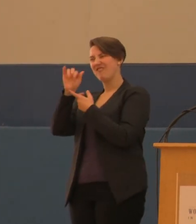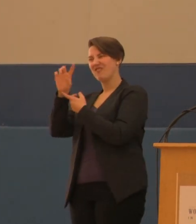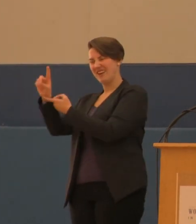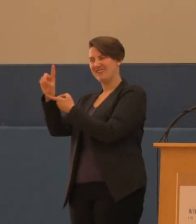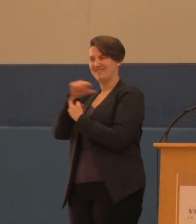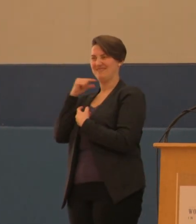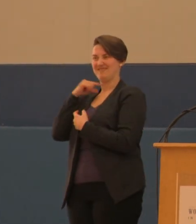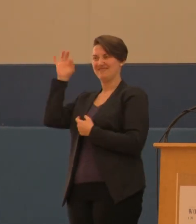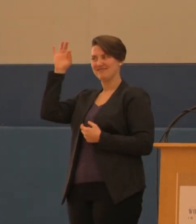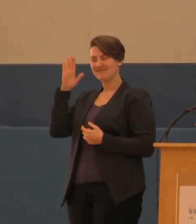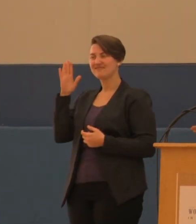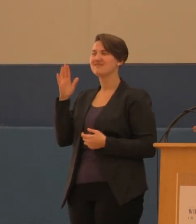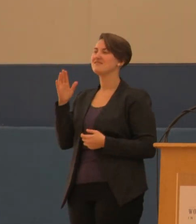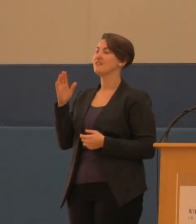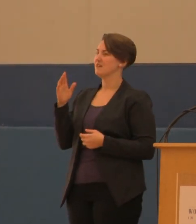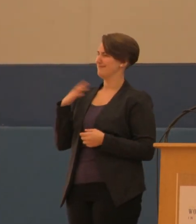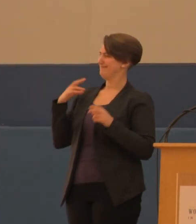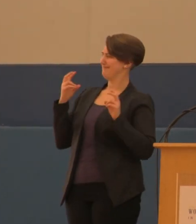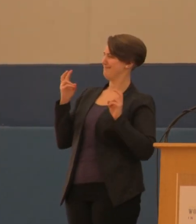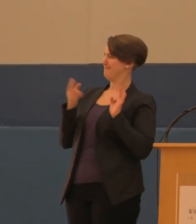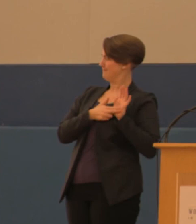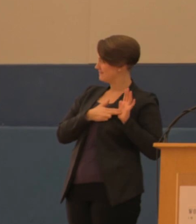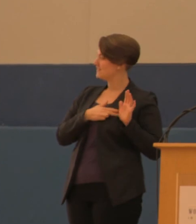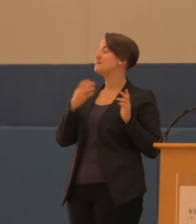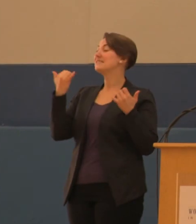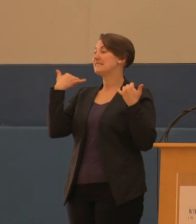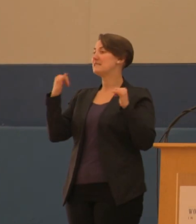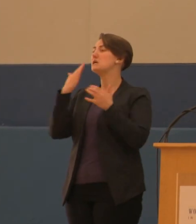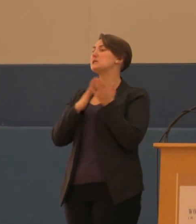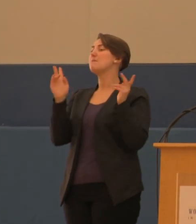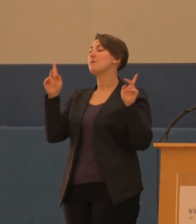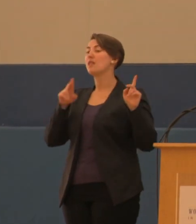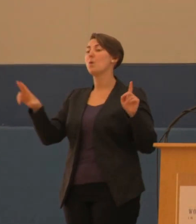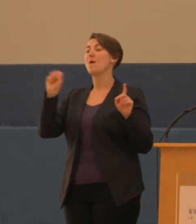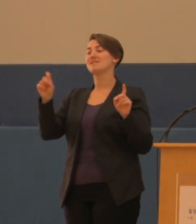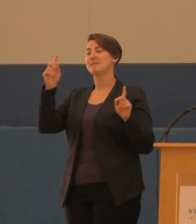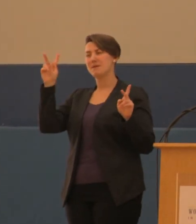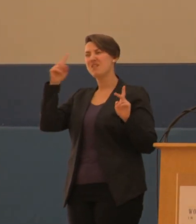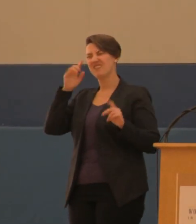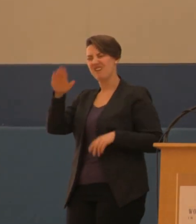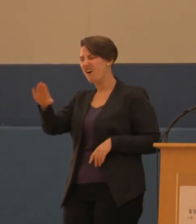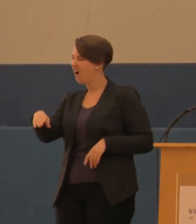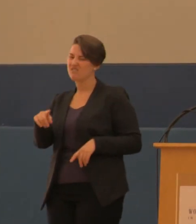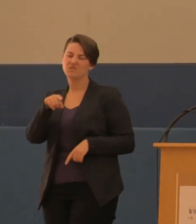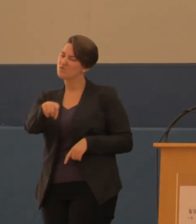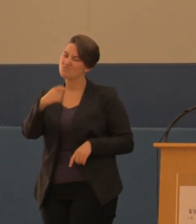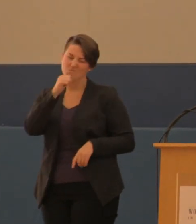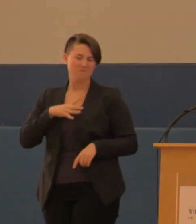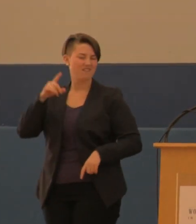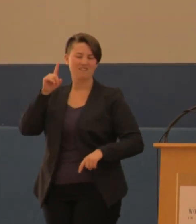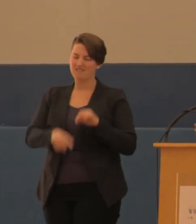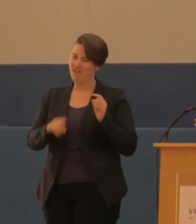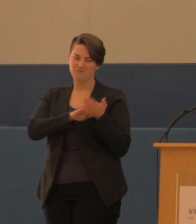and yet still across this land, there are people who think women like me should be denied access to speak.